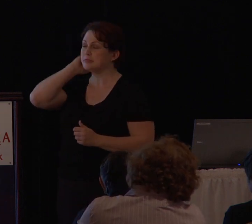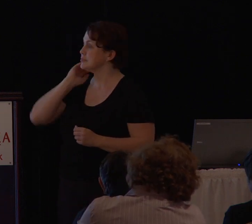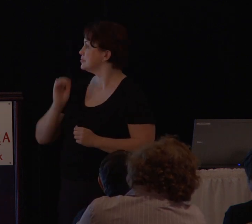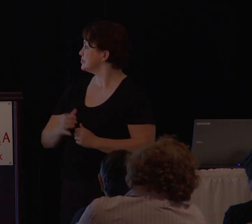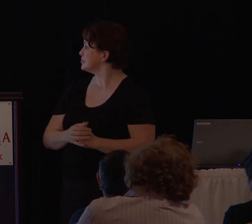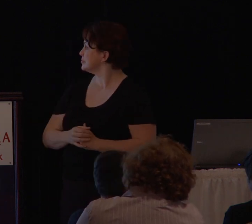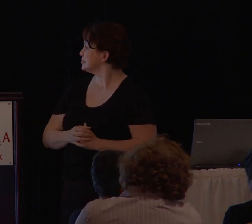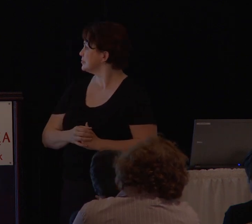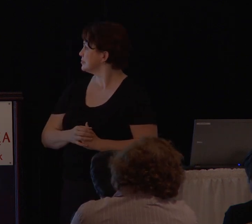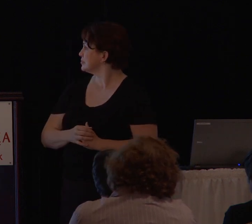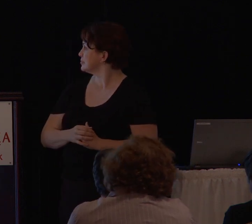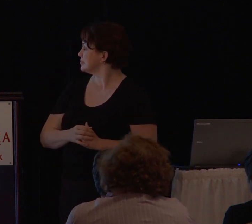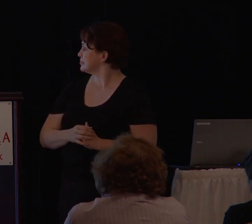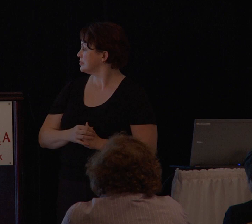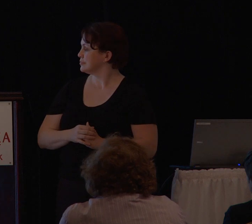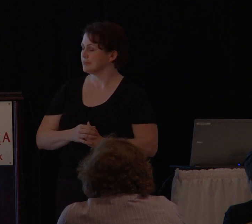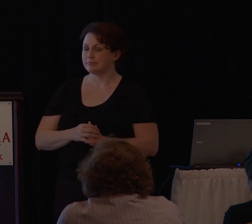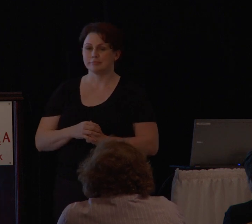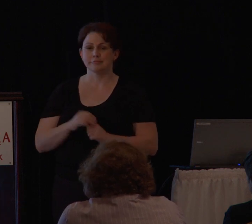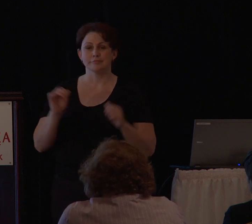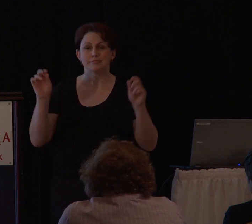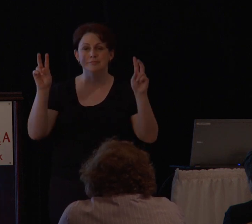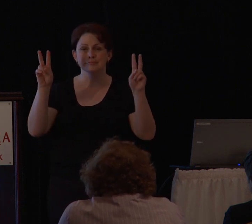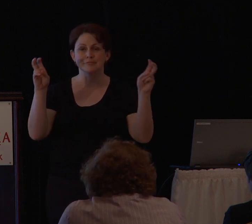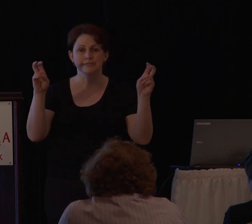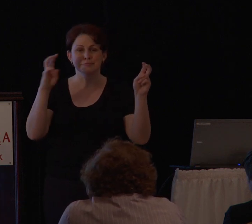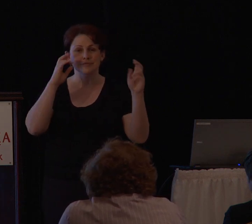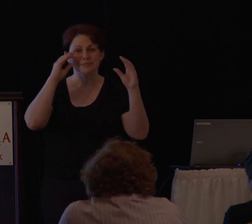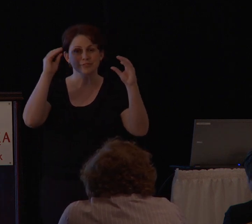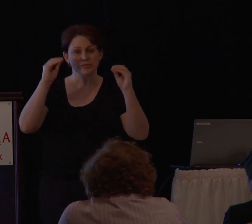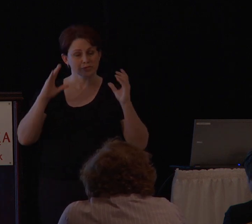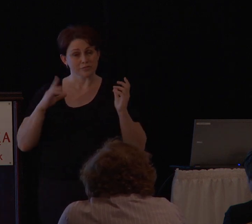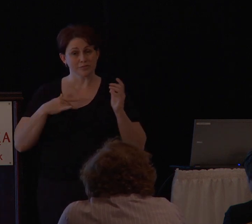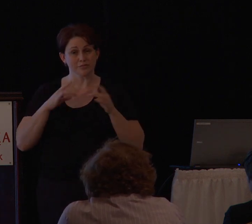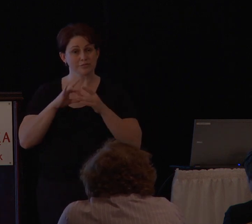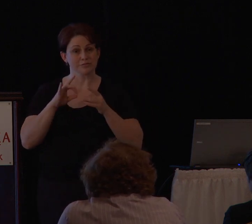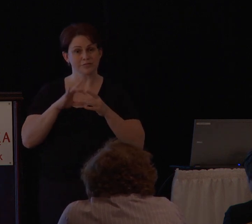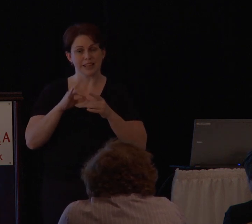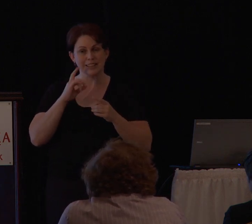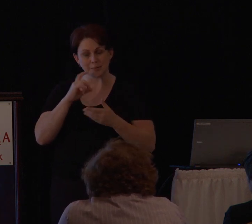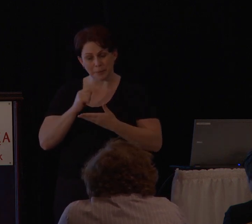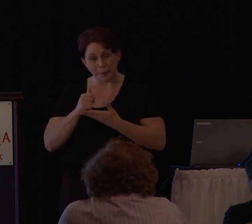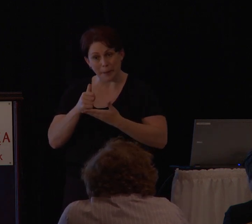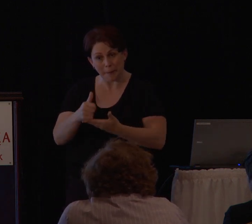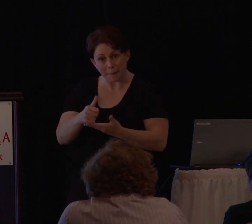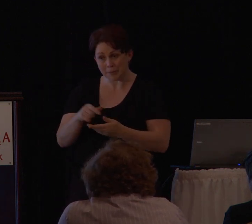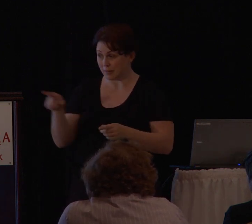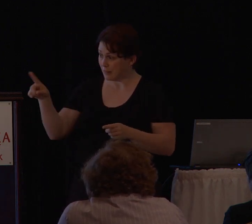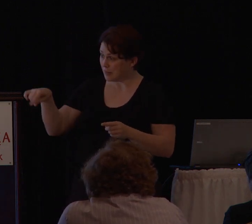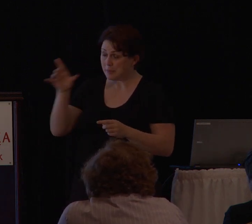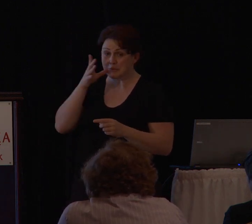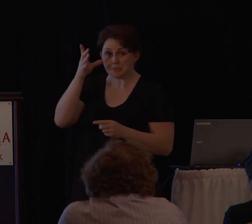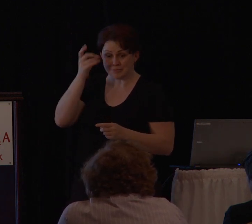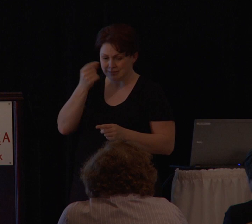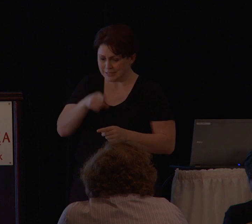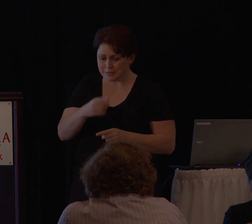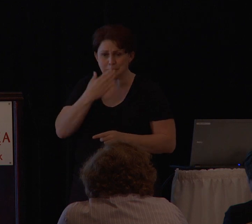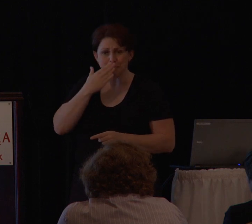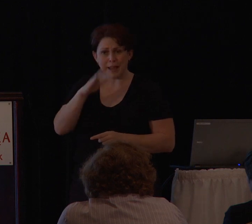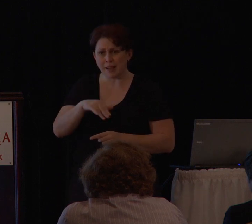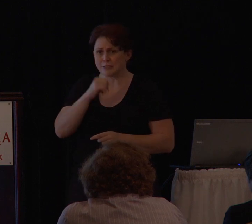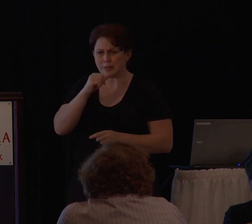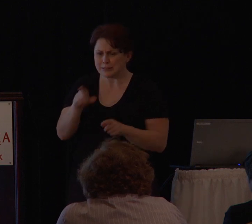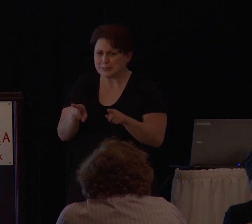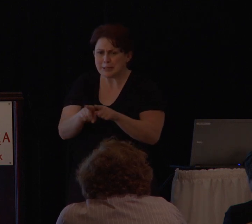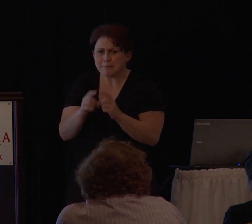teacher. And they said, "Help other parents understand that this child is not bad, but is just as important as your